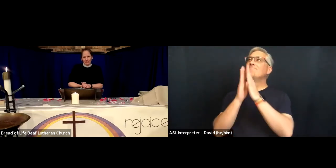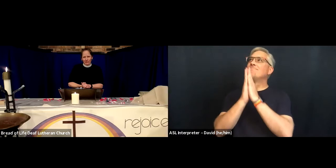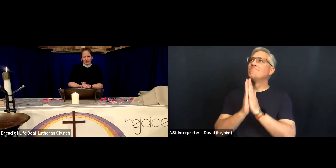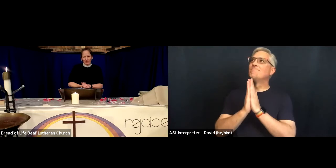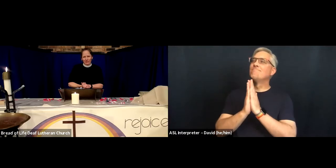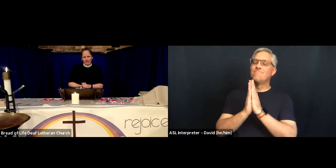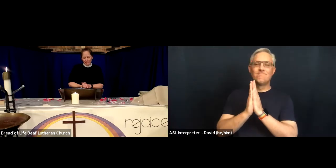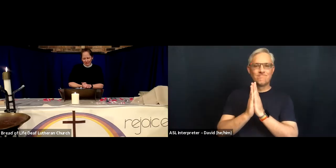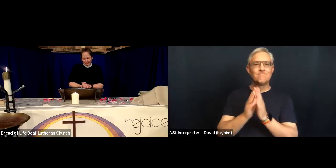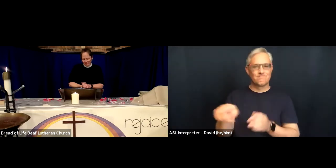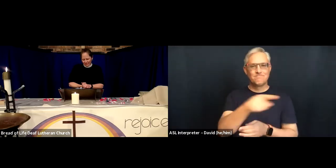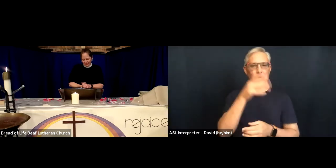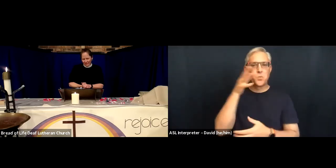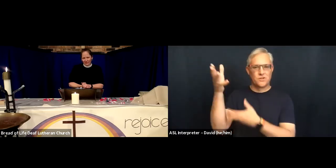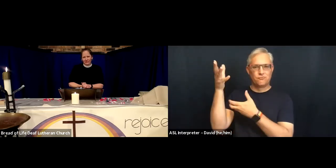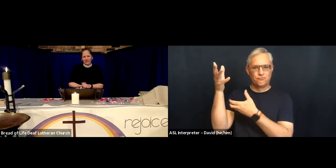Jesus.